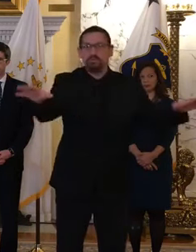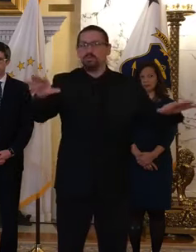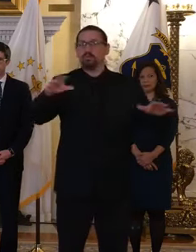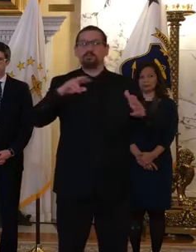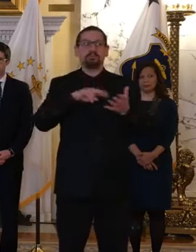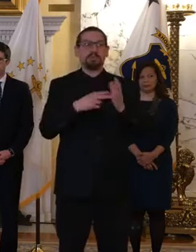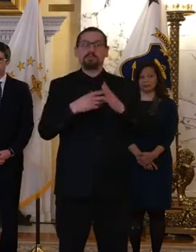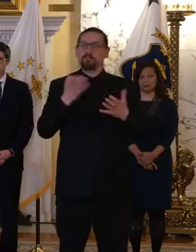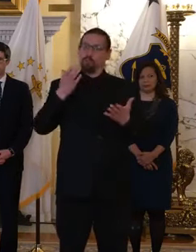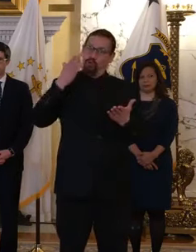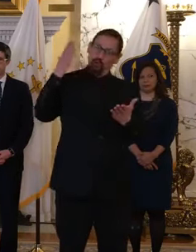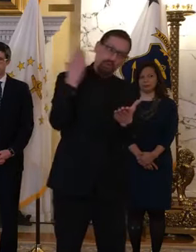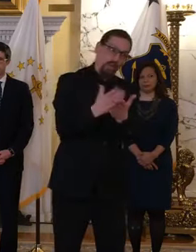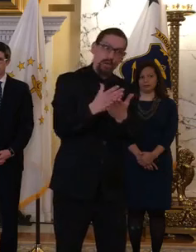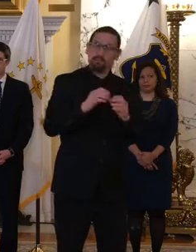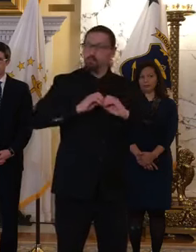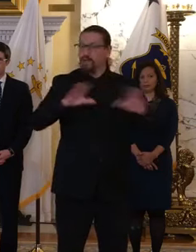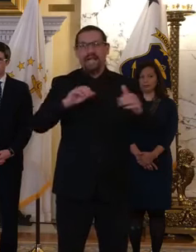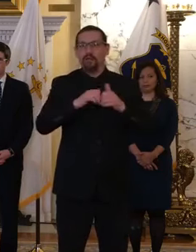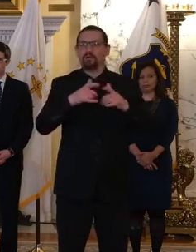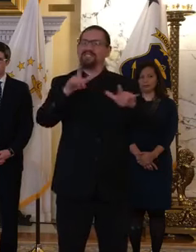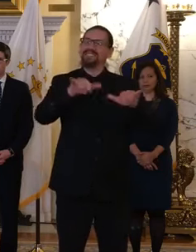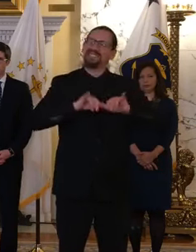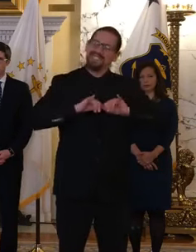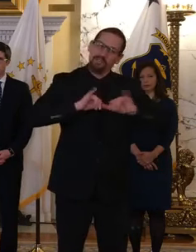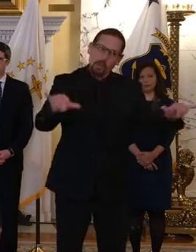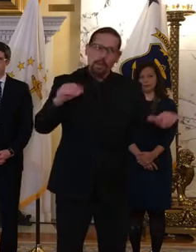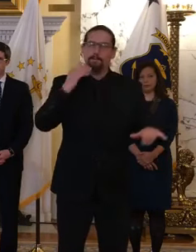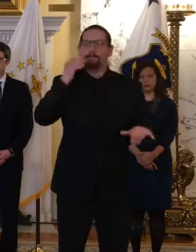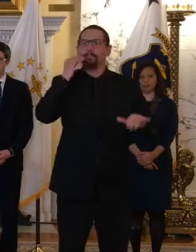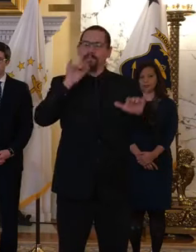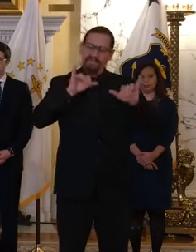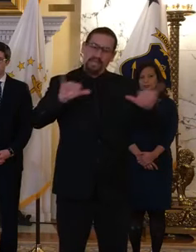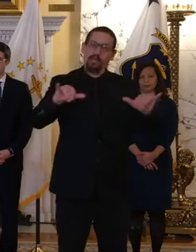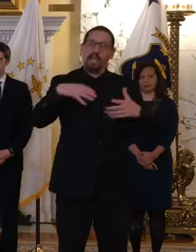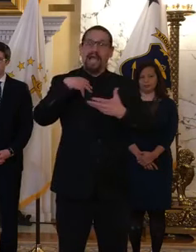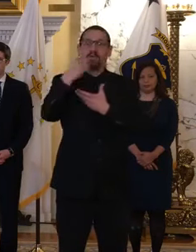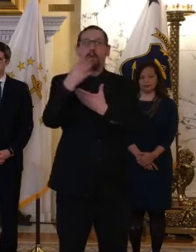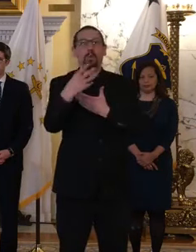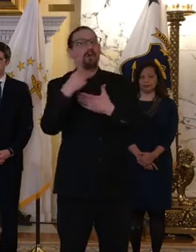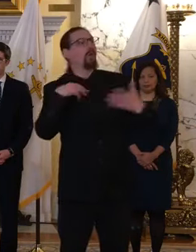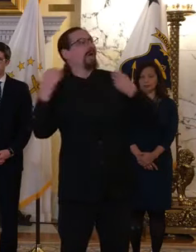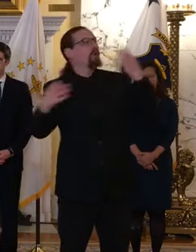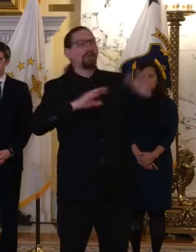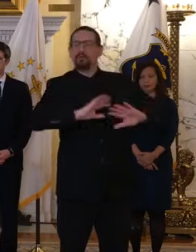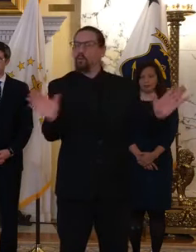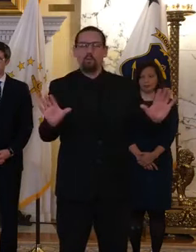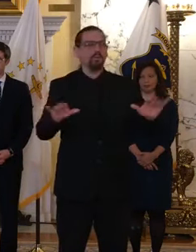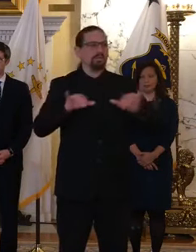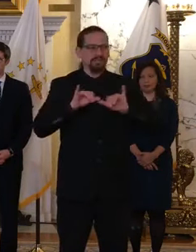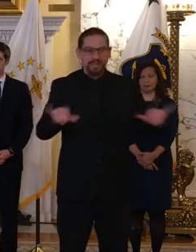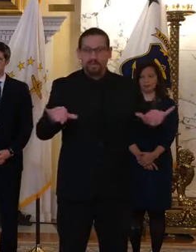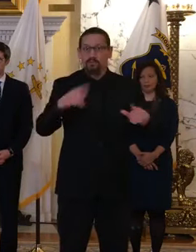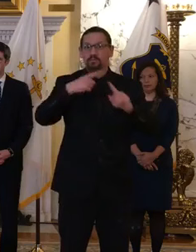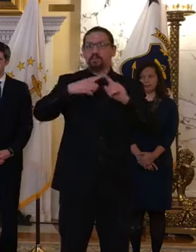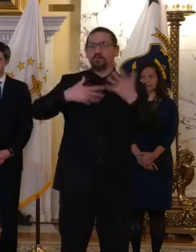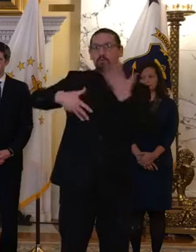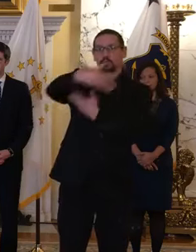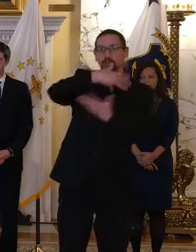to abide by the new social distancing regulations, to wash your hands, to stay calm and stay